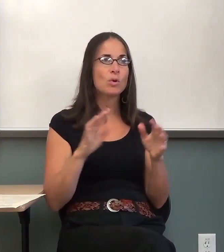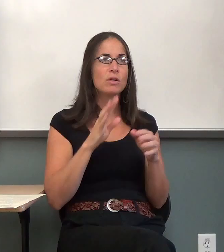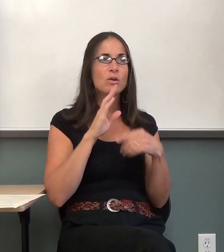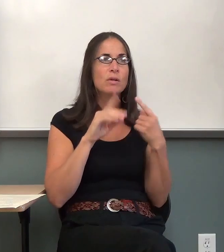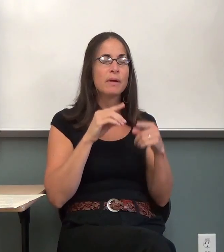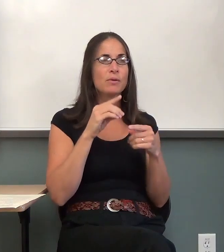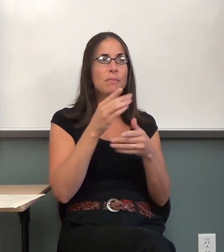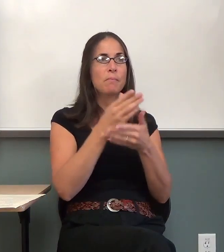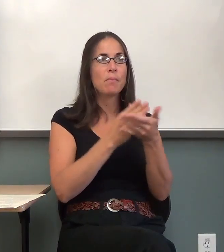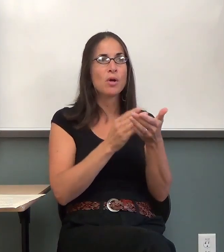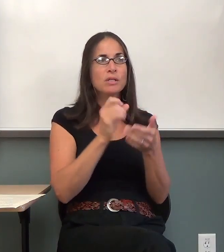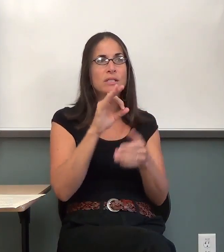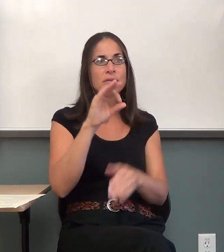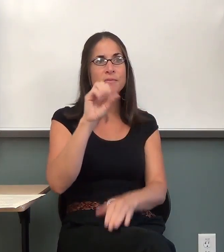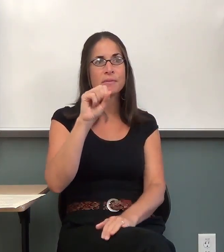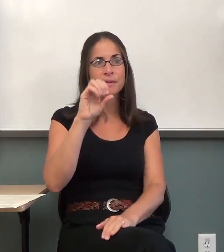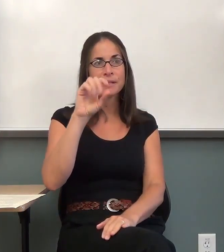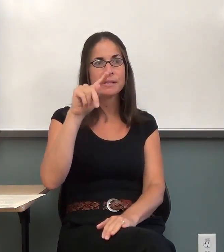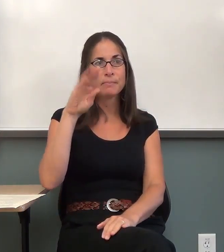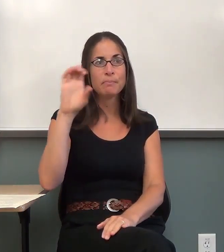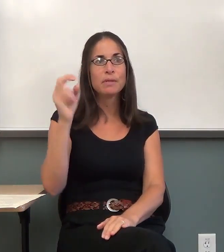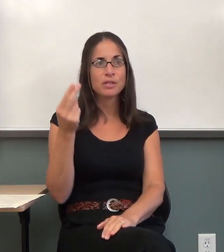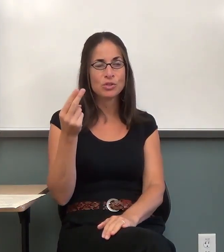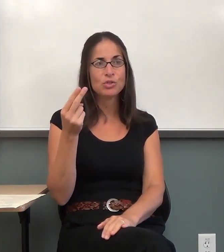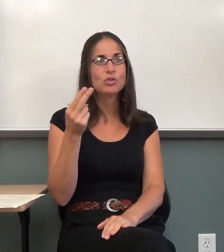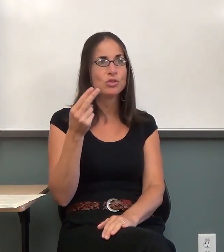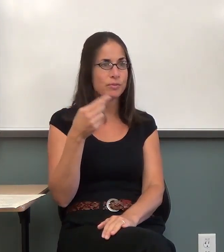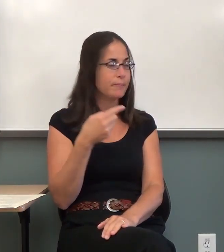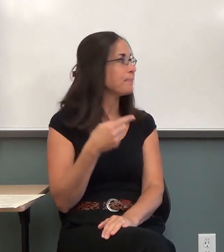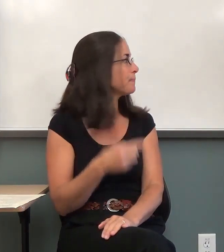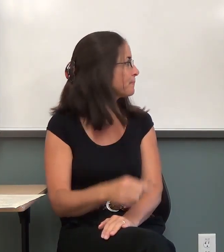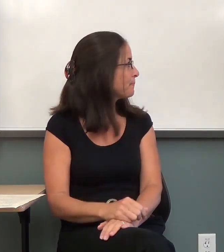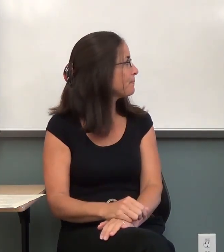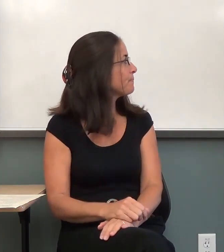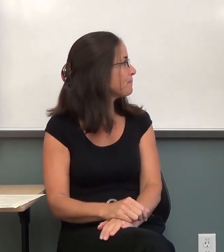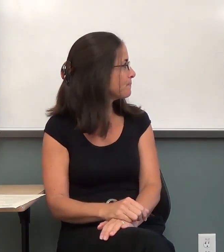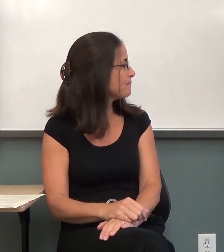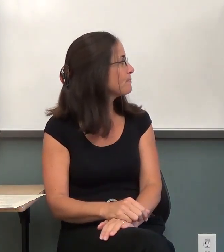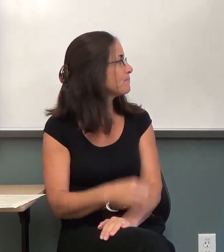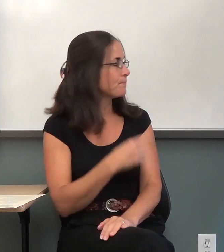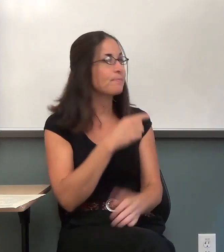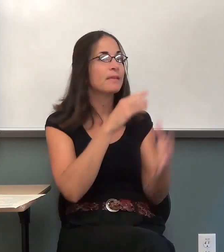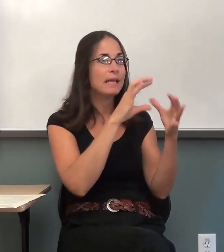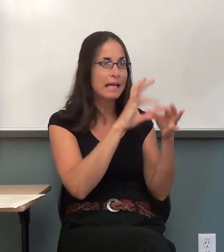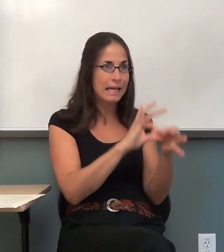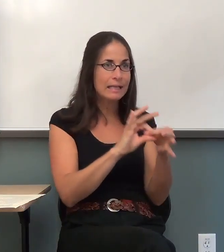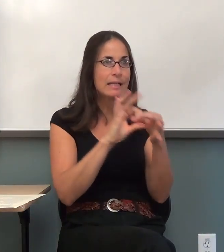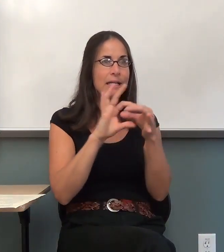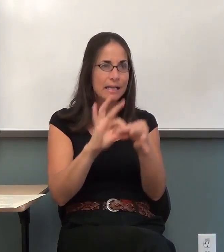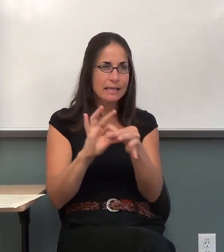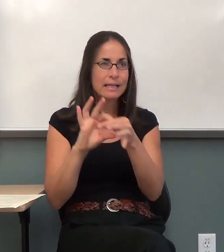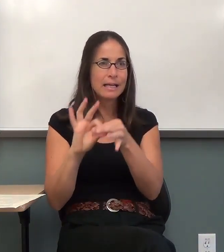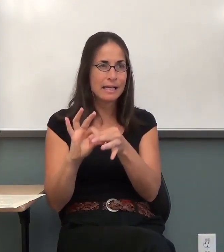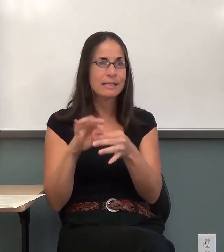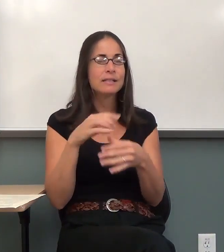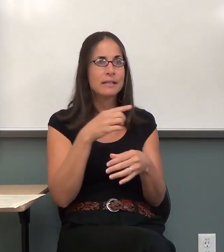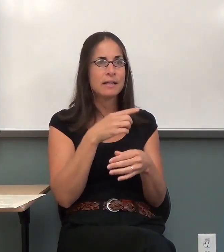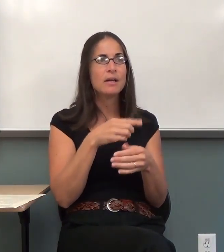Remember this? So notice how all of these things connect. Parts of speech. Okay, what is a part